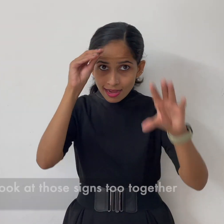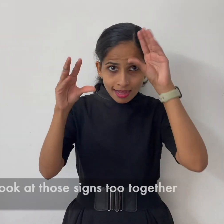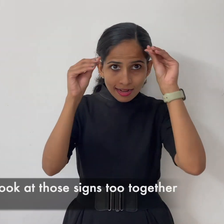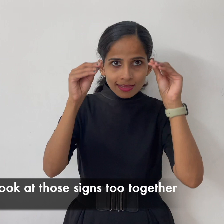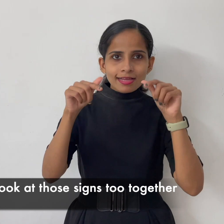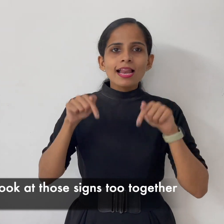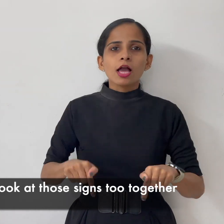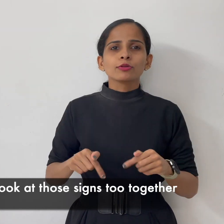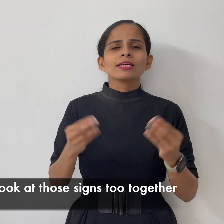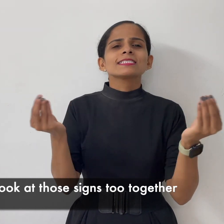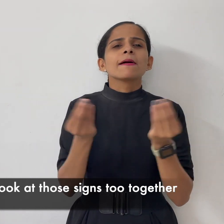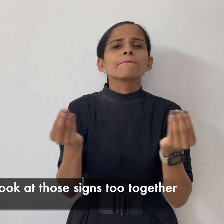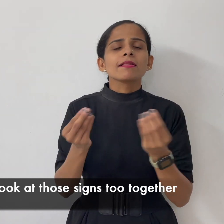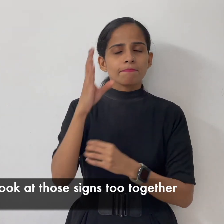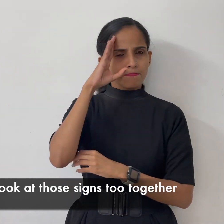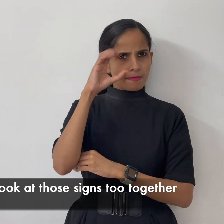too together.